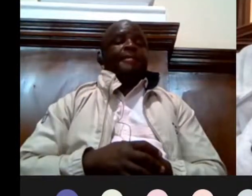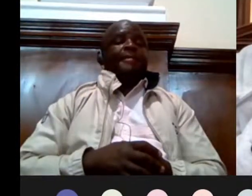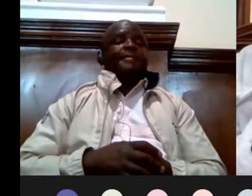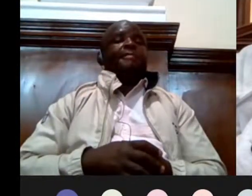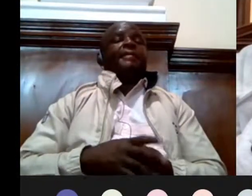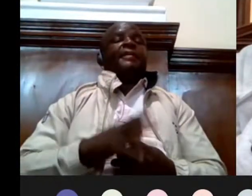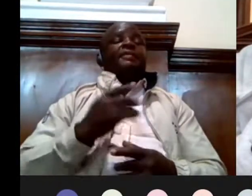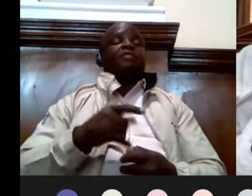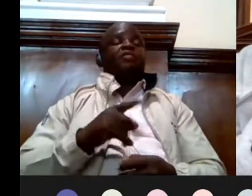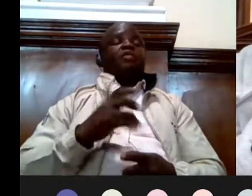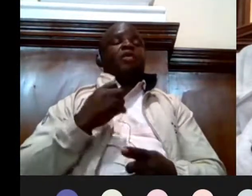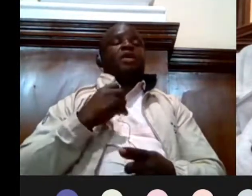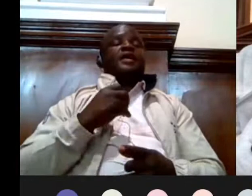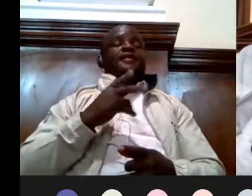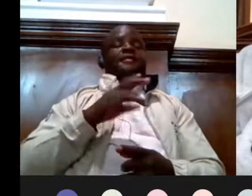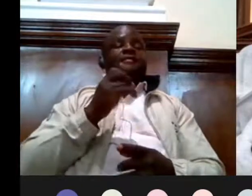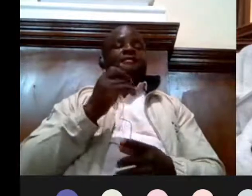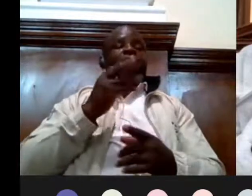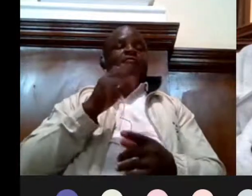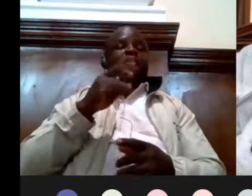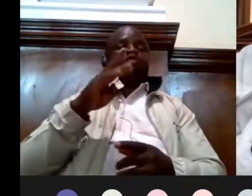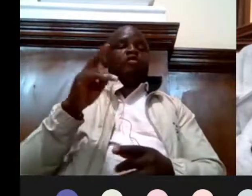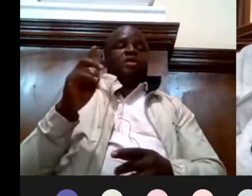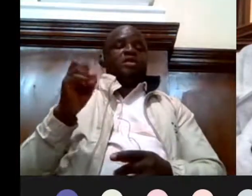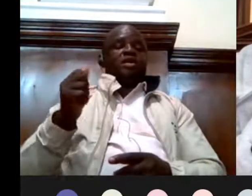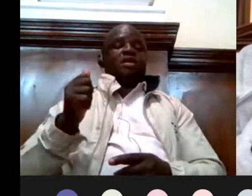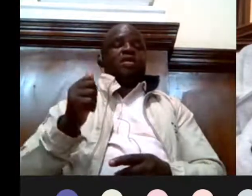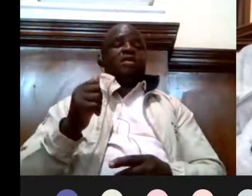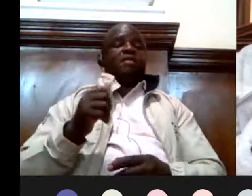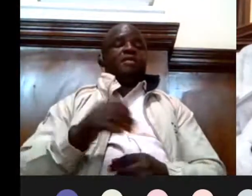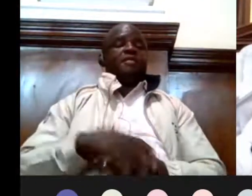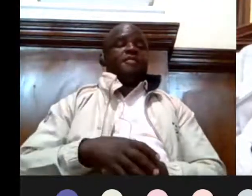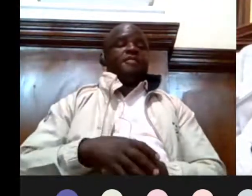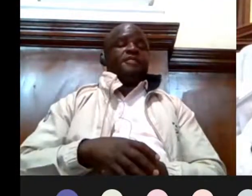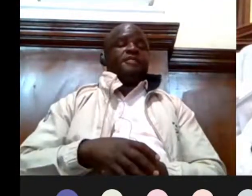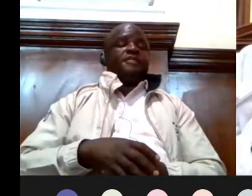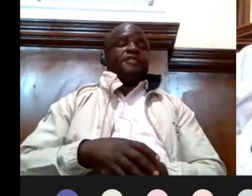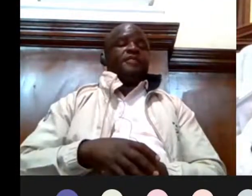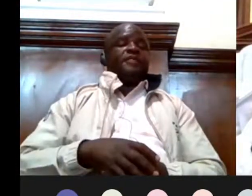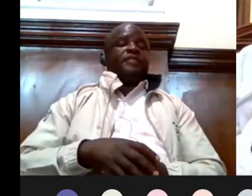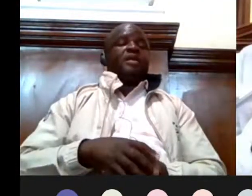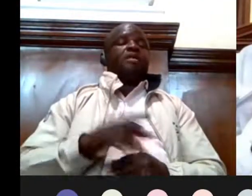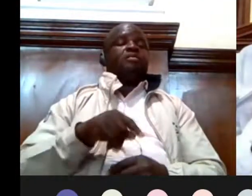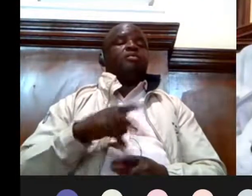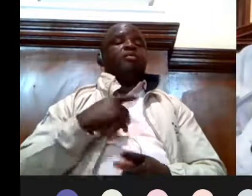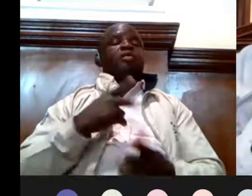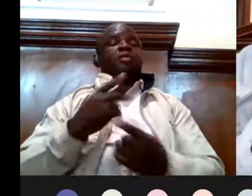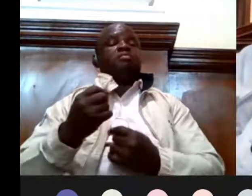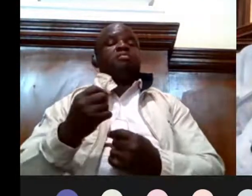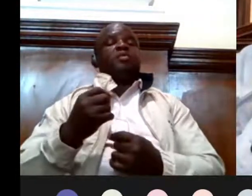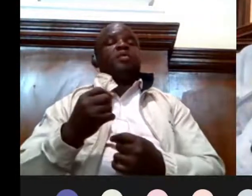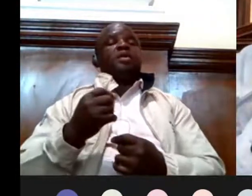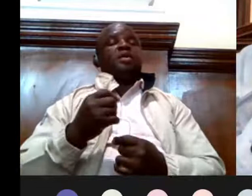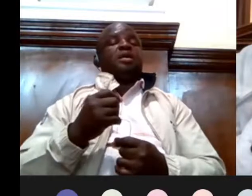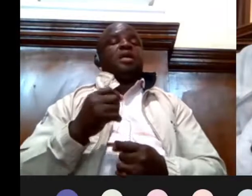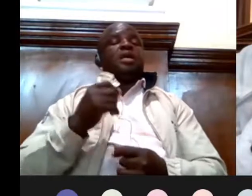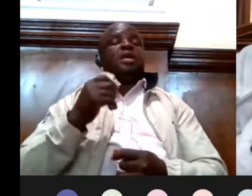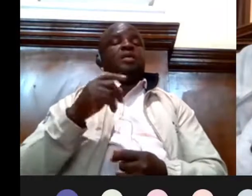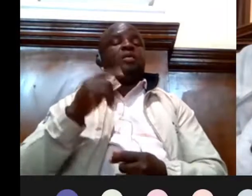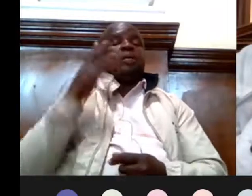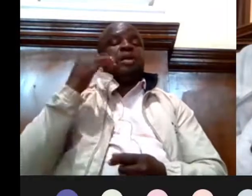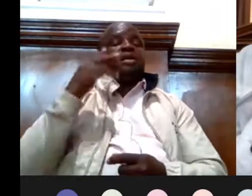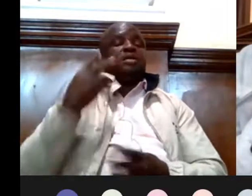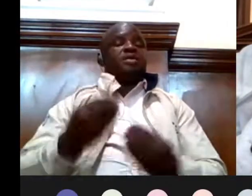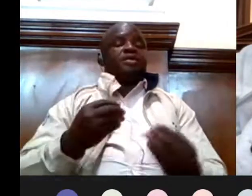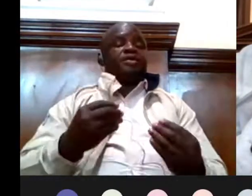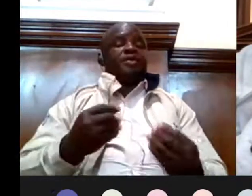Federation of South African Women, with babies on their backs, and other broad white children employees